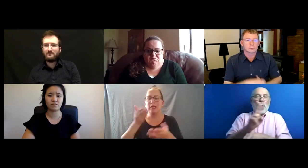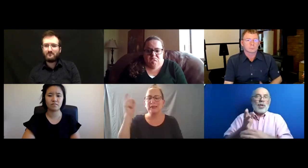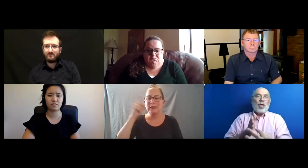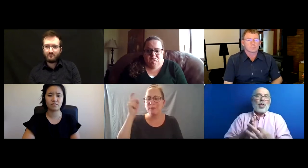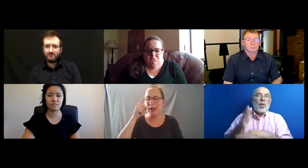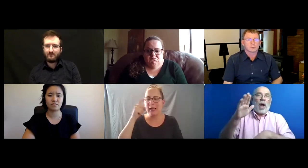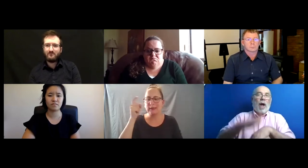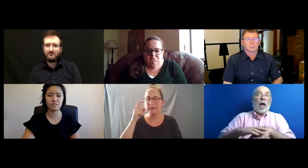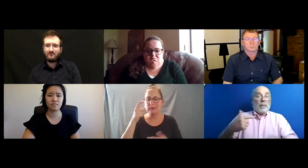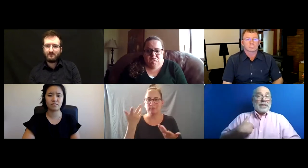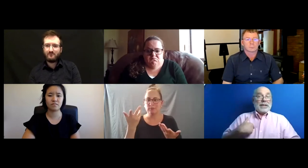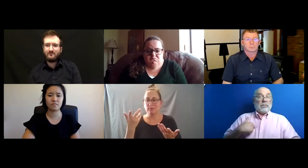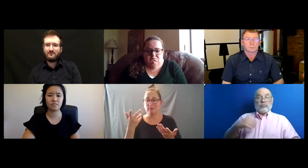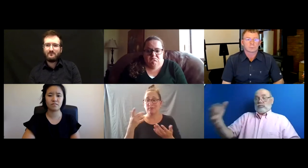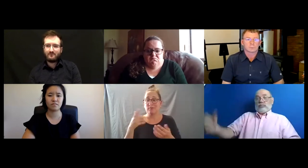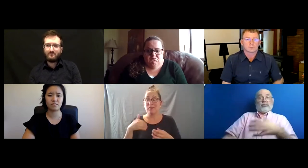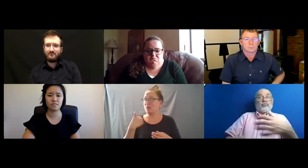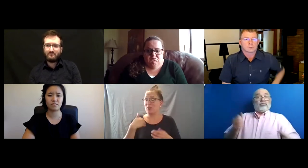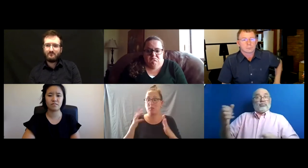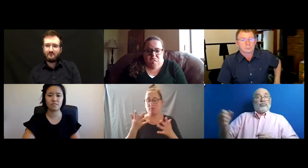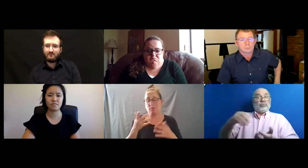and placement opportunities